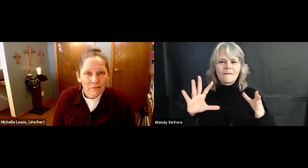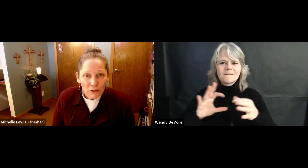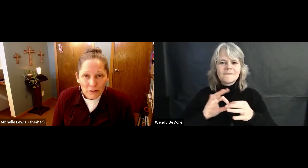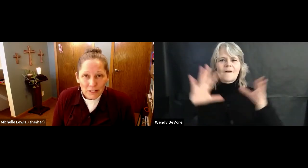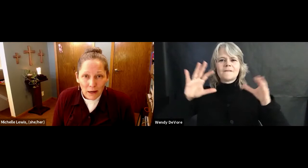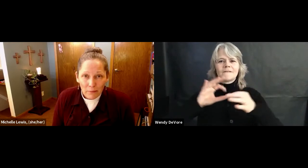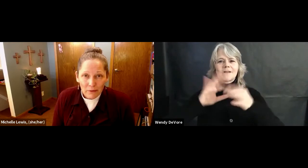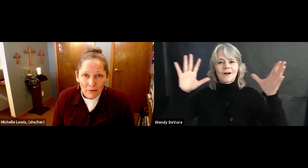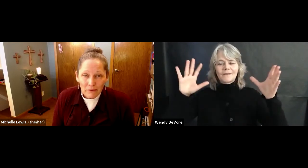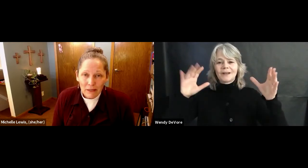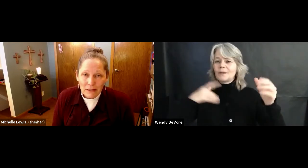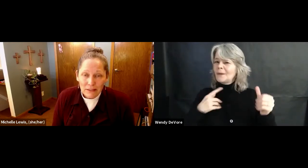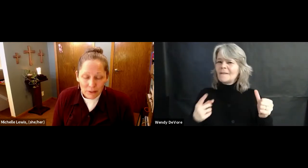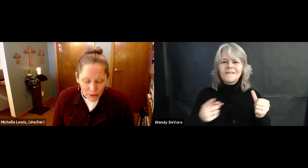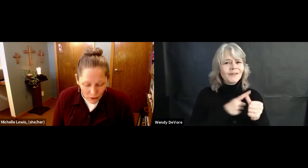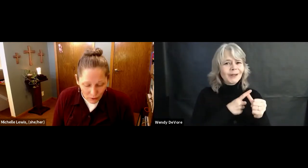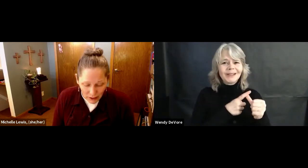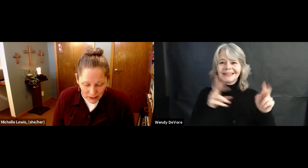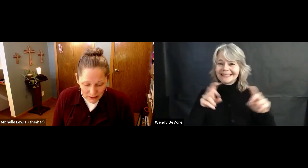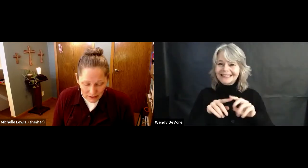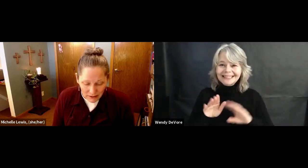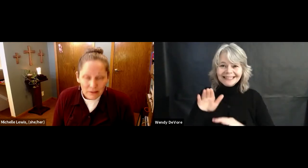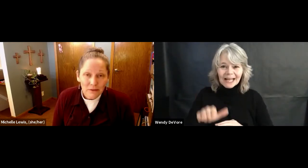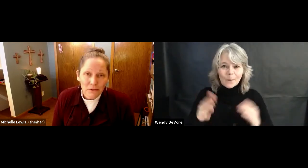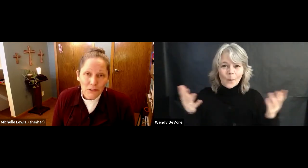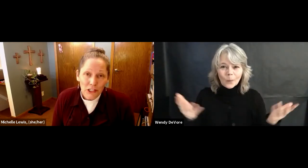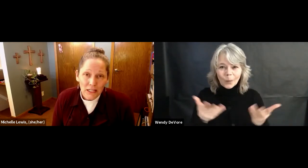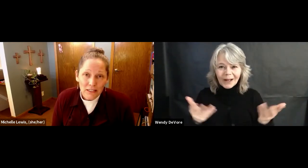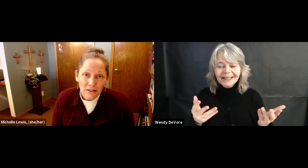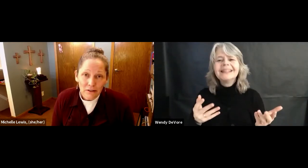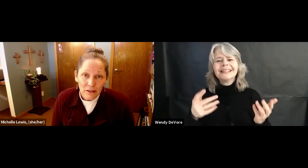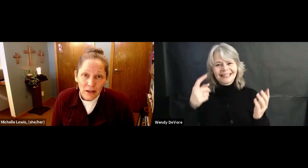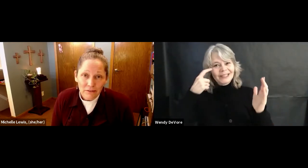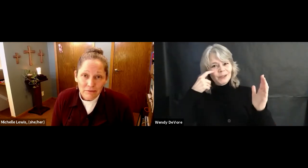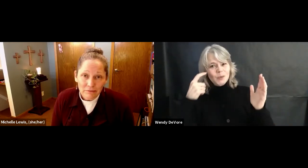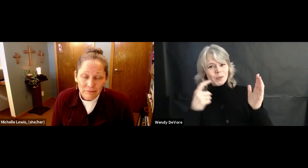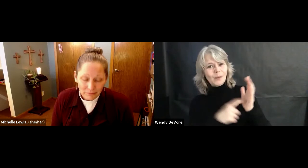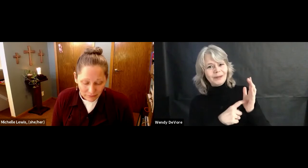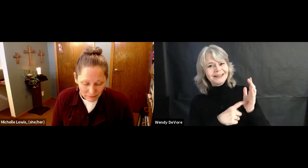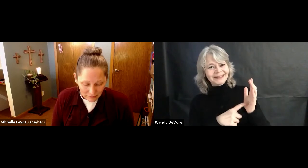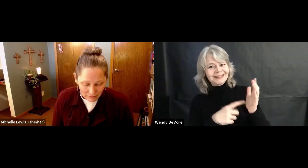And the first step is to notice those chains in our lives.